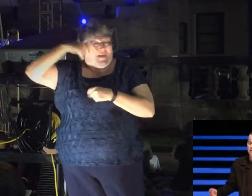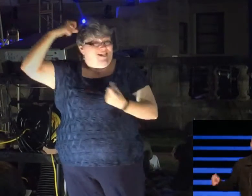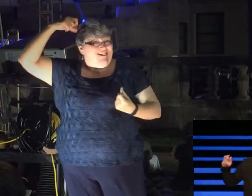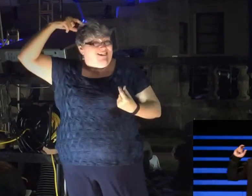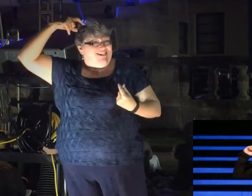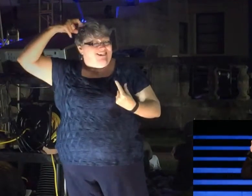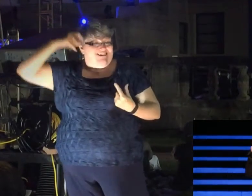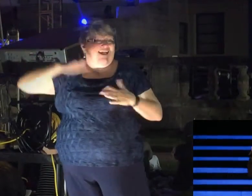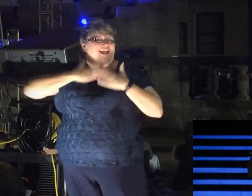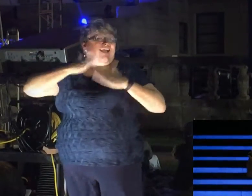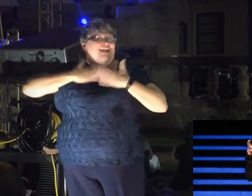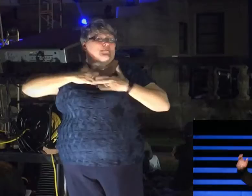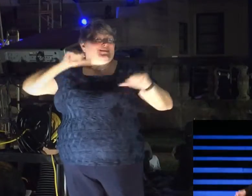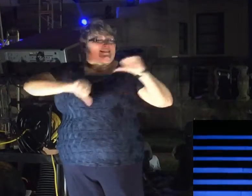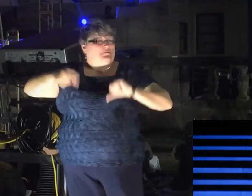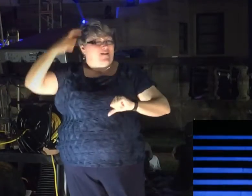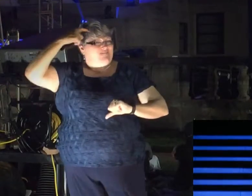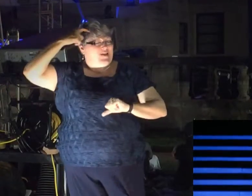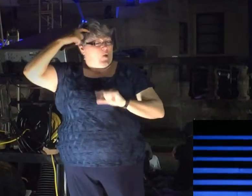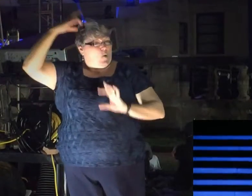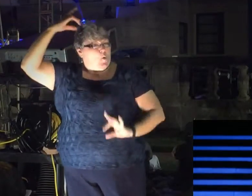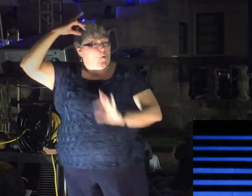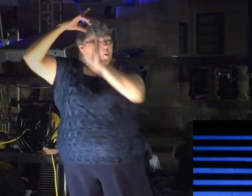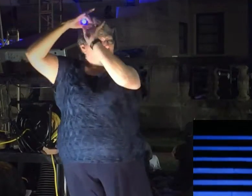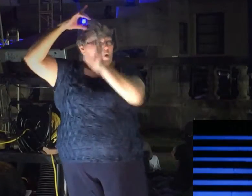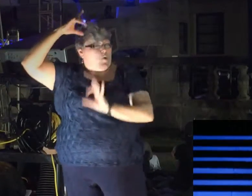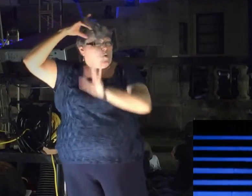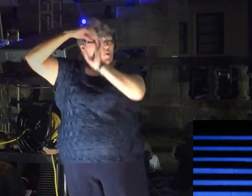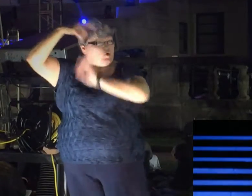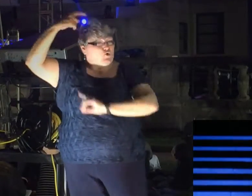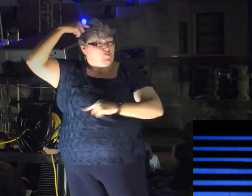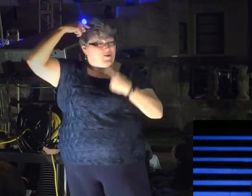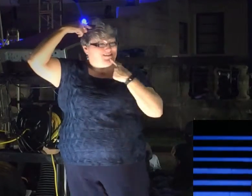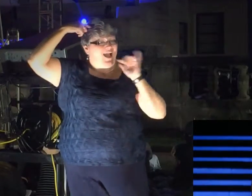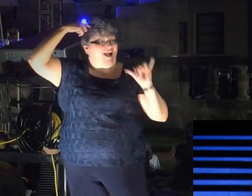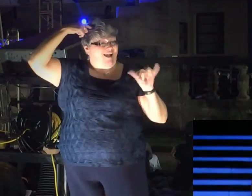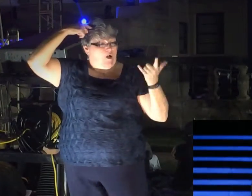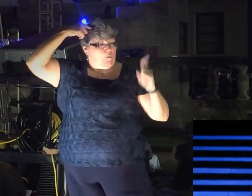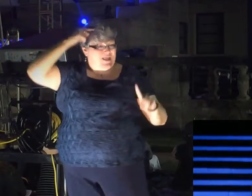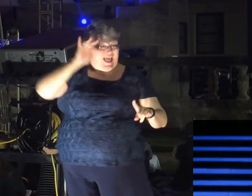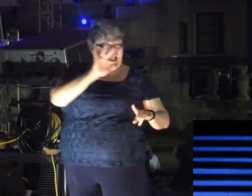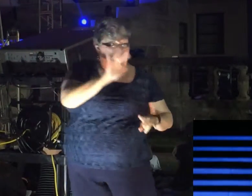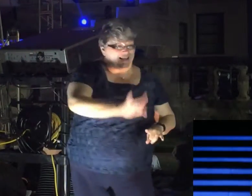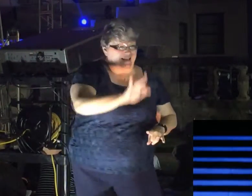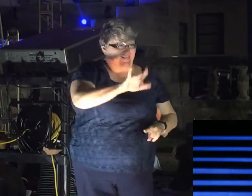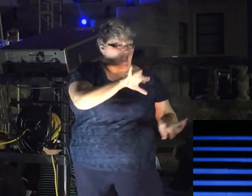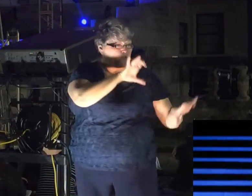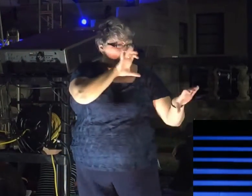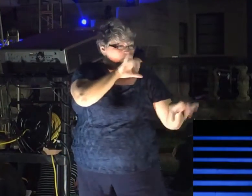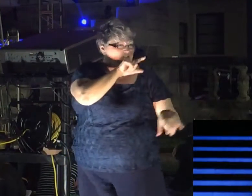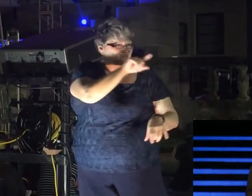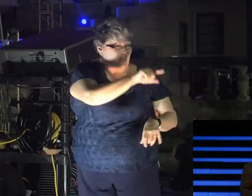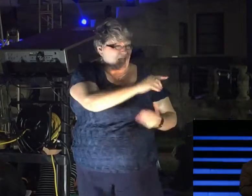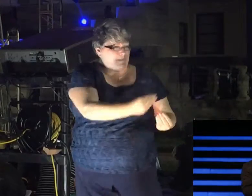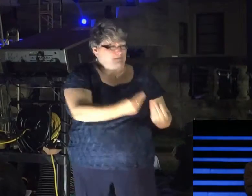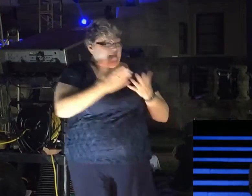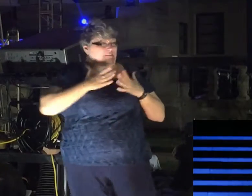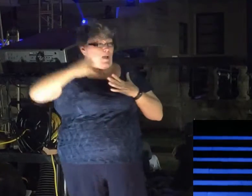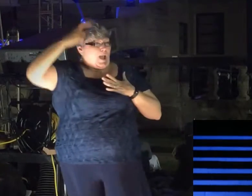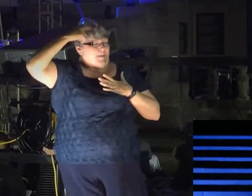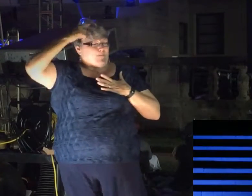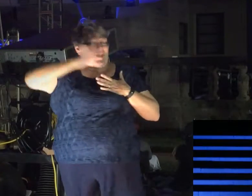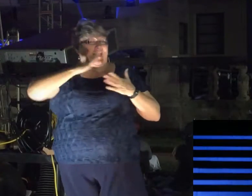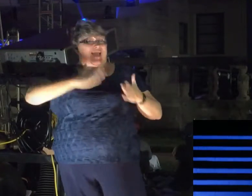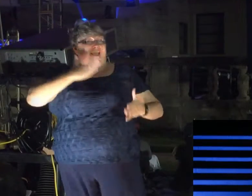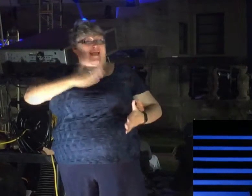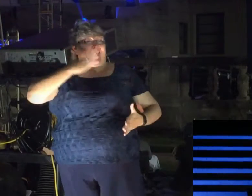with dopamine, happiness chemical, and it creates a neural pathway in your brain where your brain says, when I click on that and watch that,